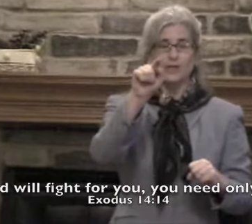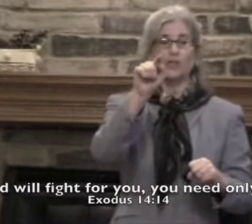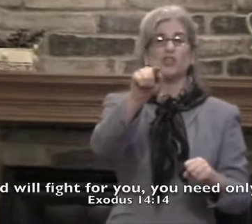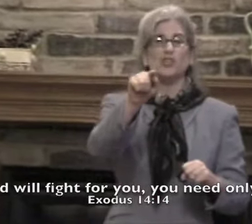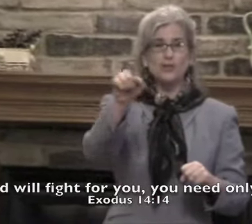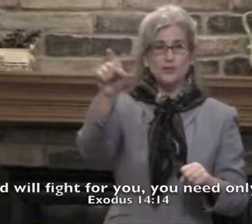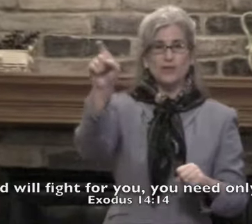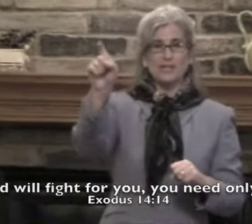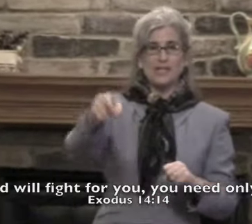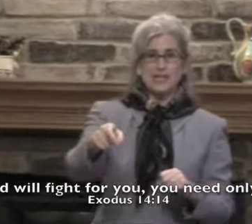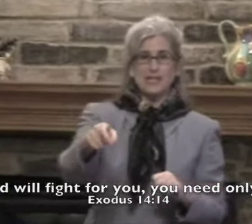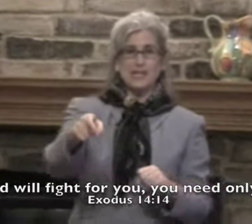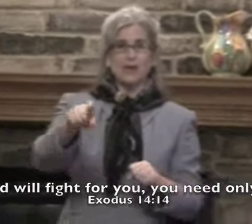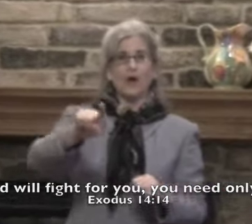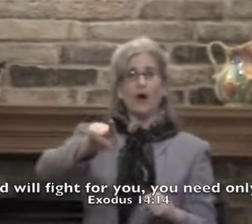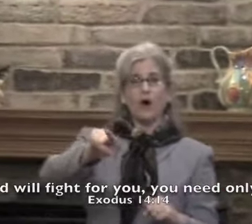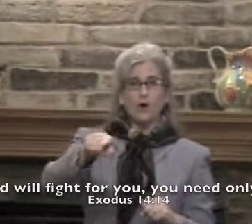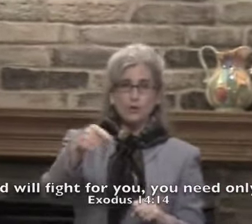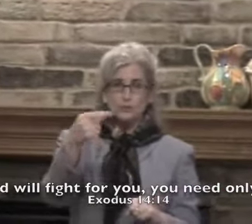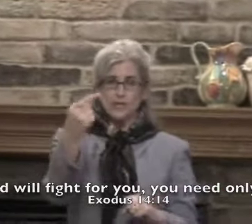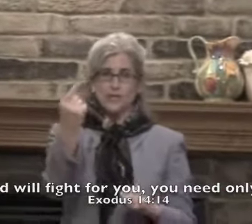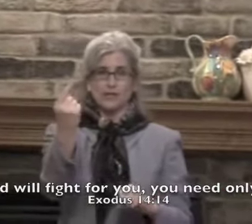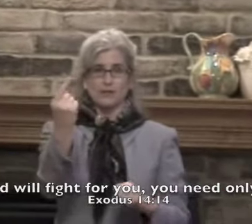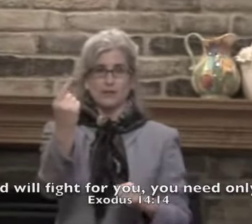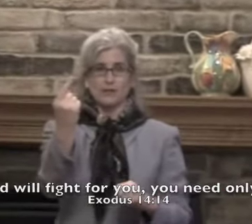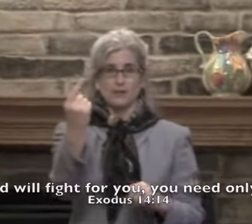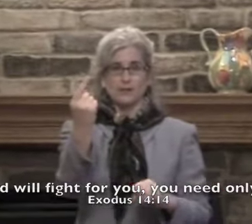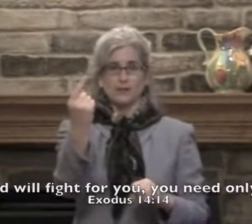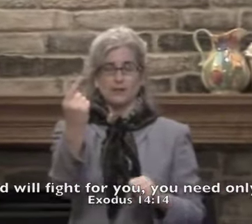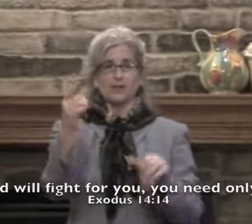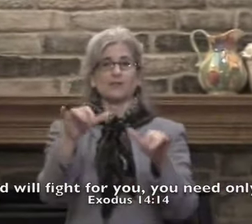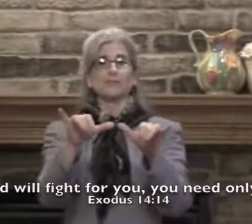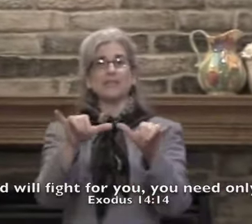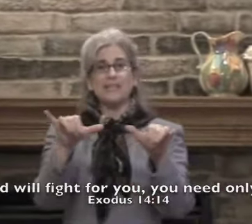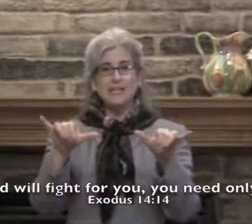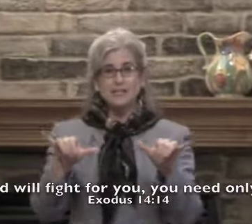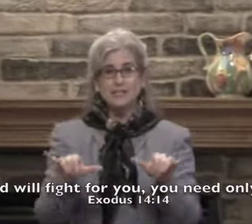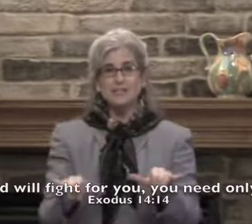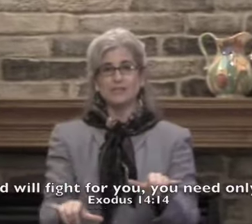You need only to be still.